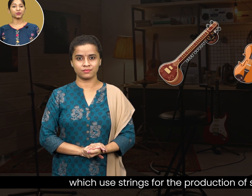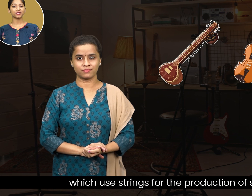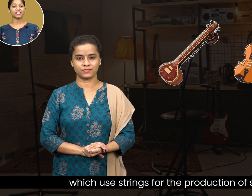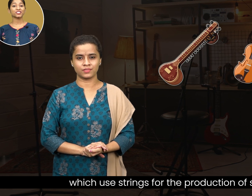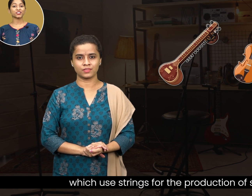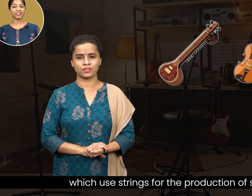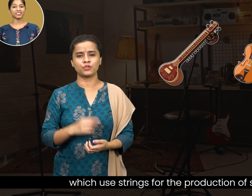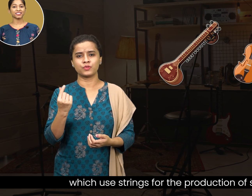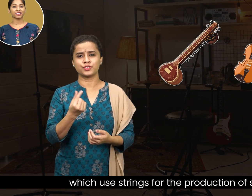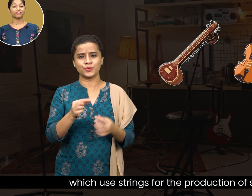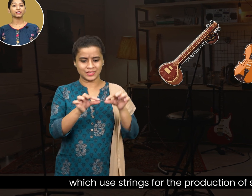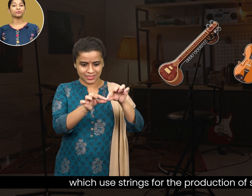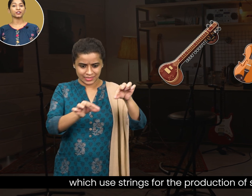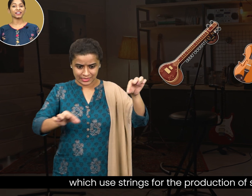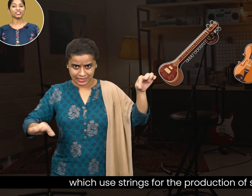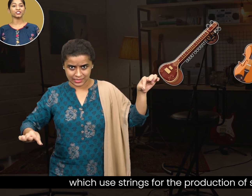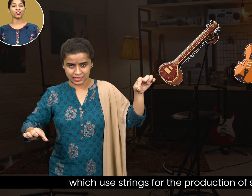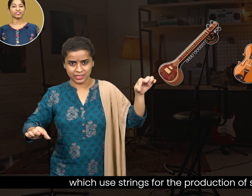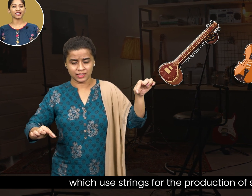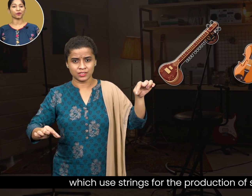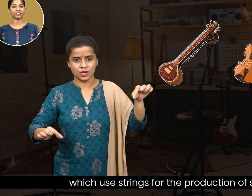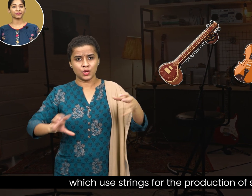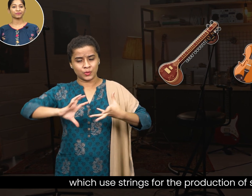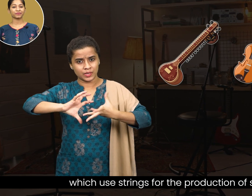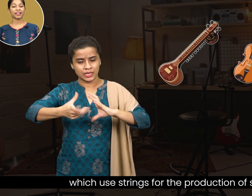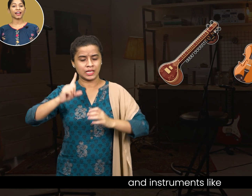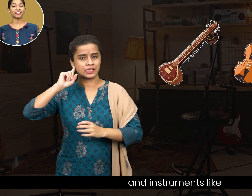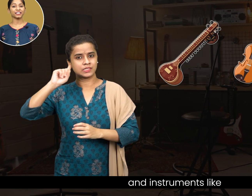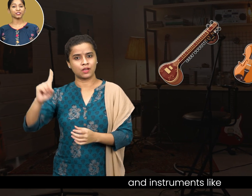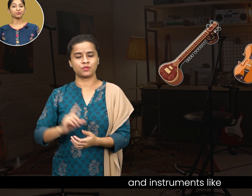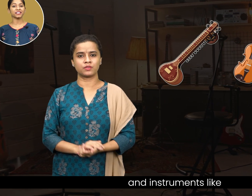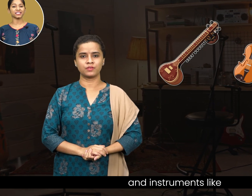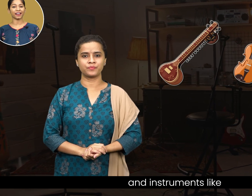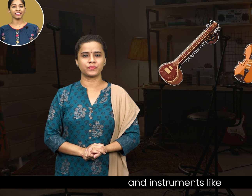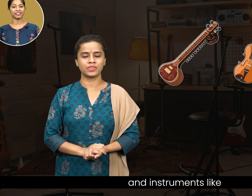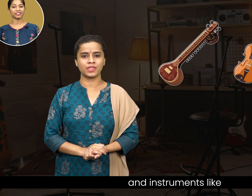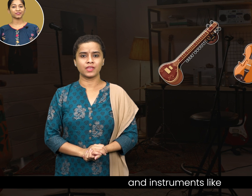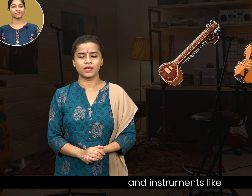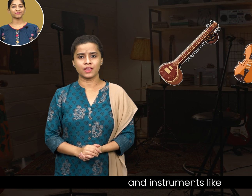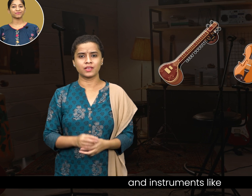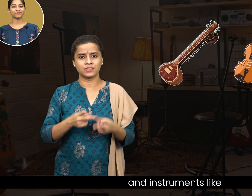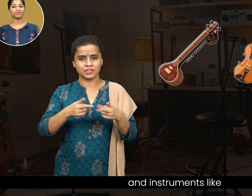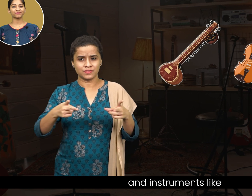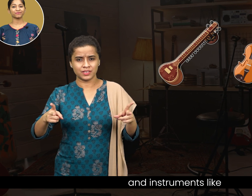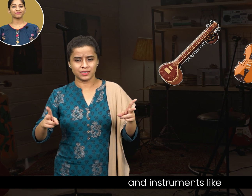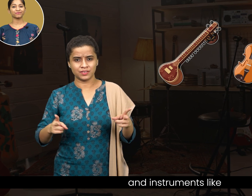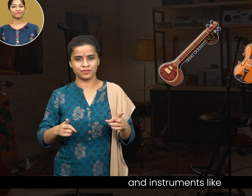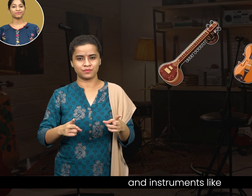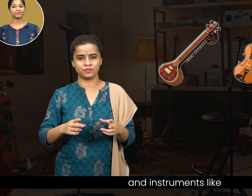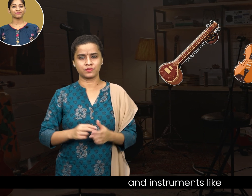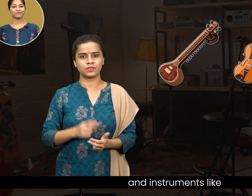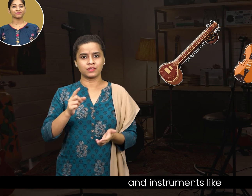which use strings for the production of sound, and instruments like